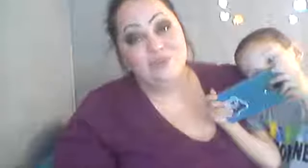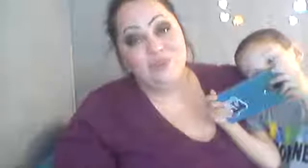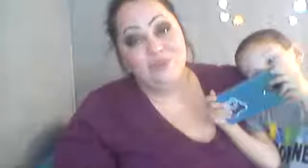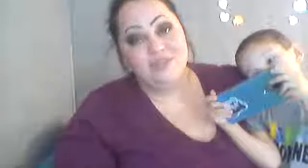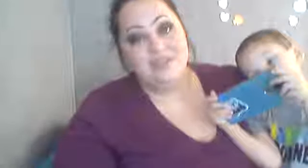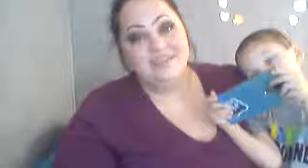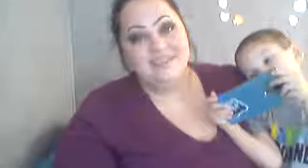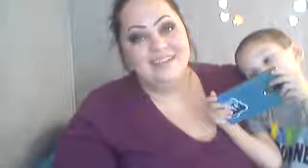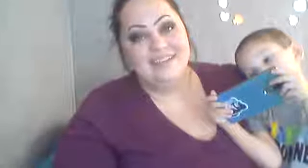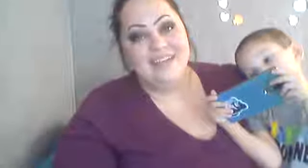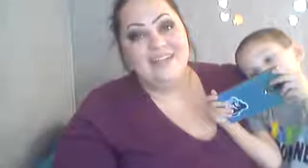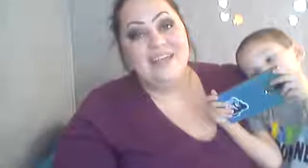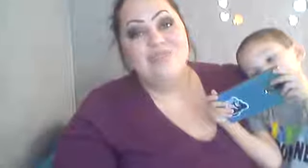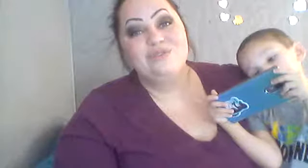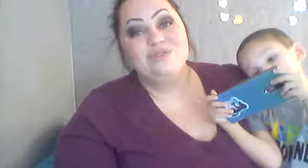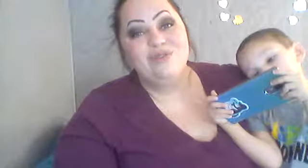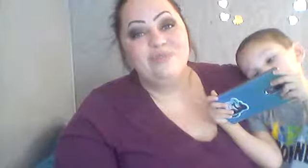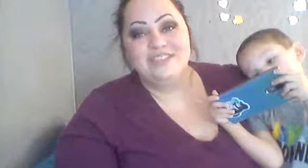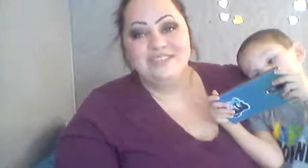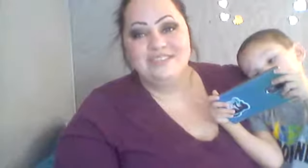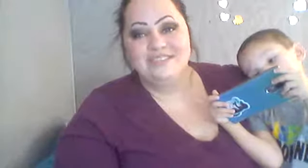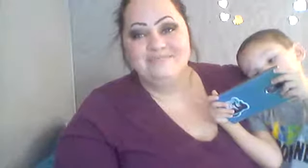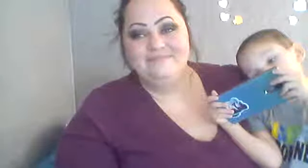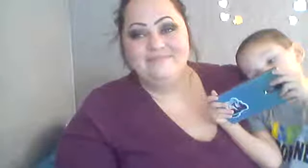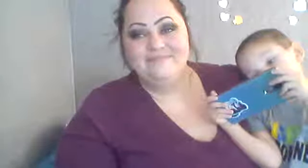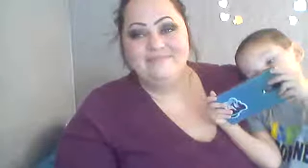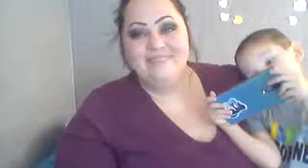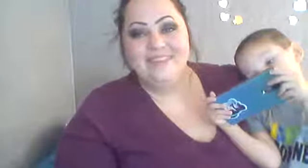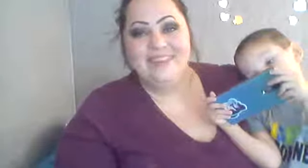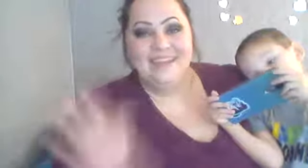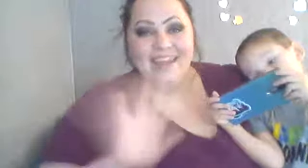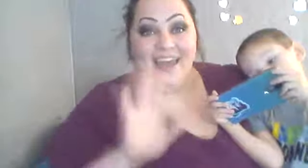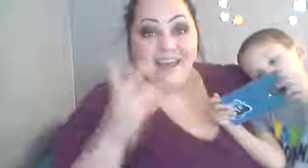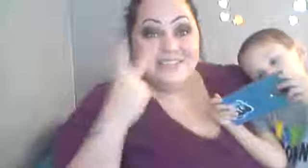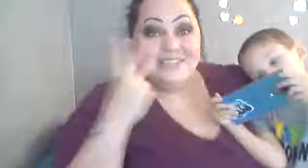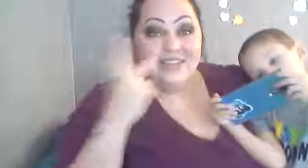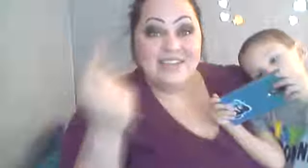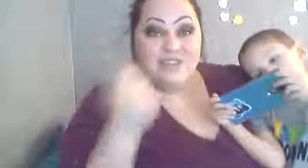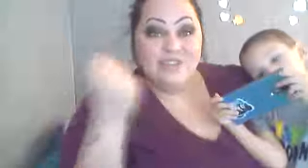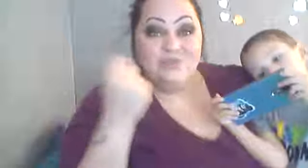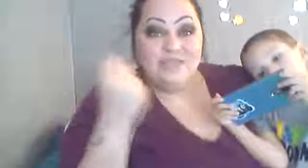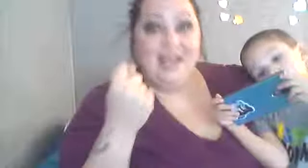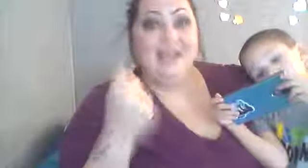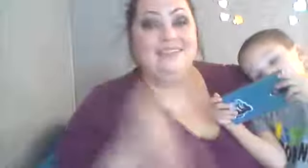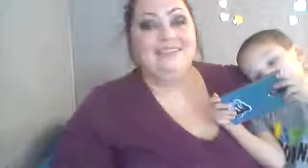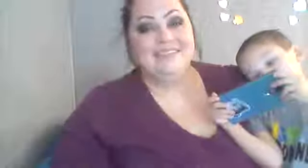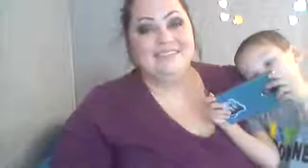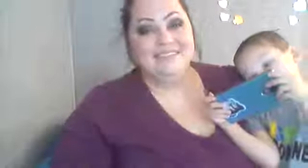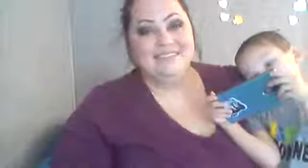too. So thank you so much. And I will see you guys on Tuesday.